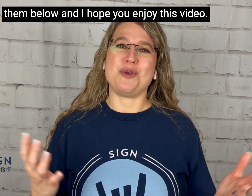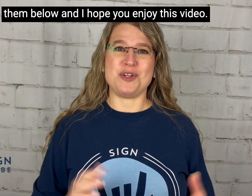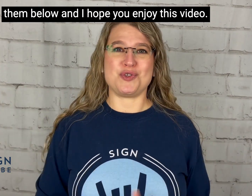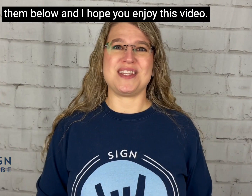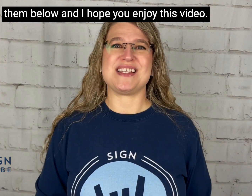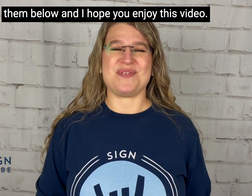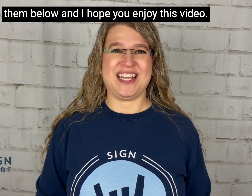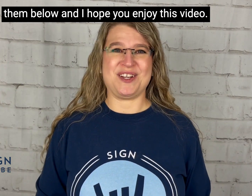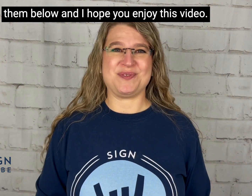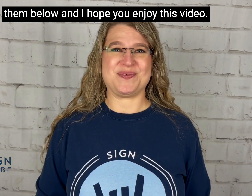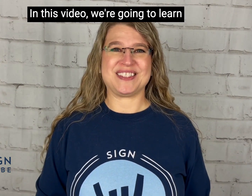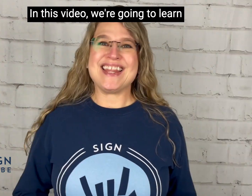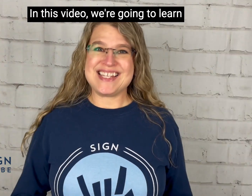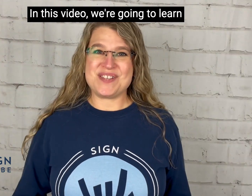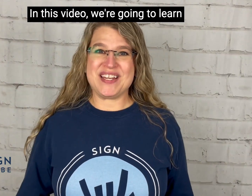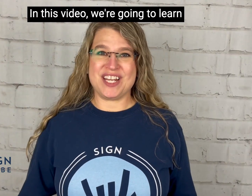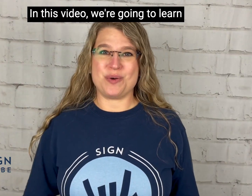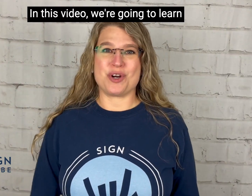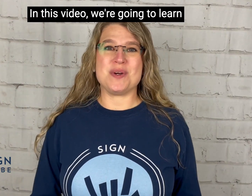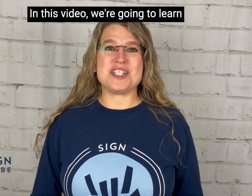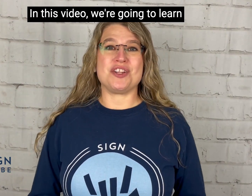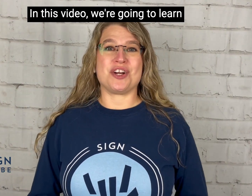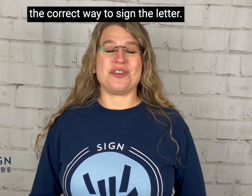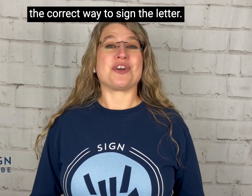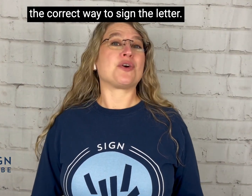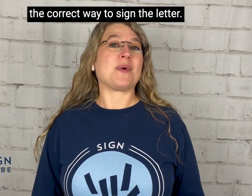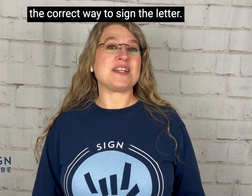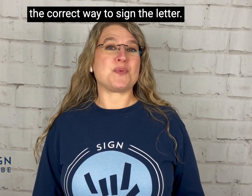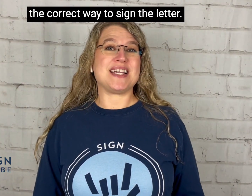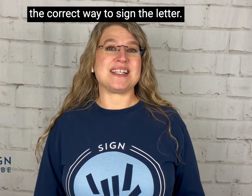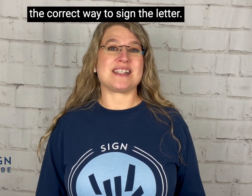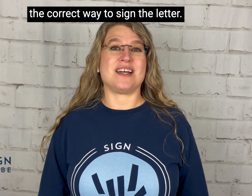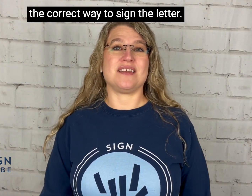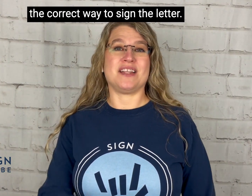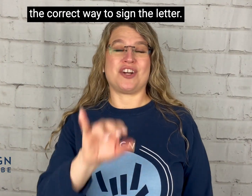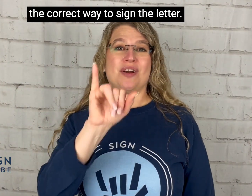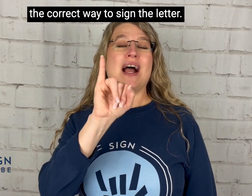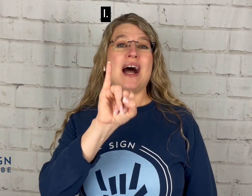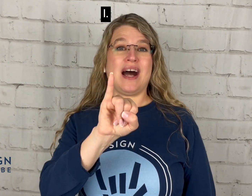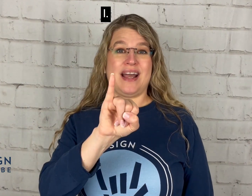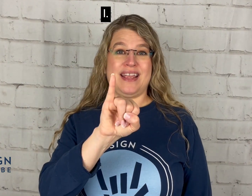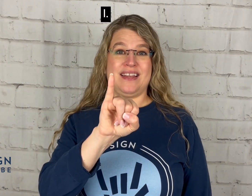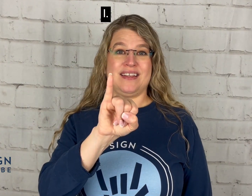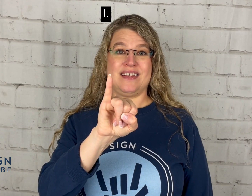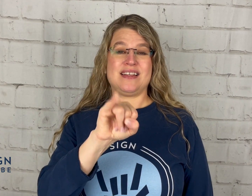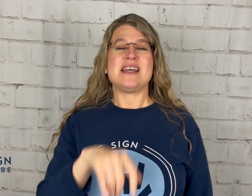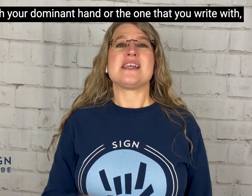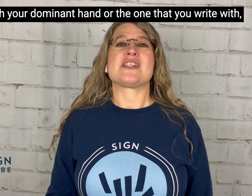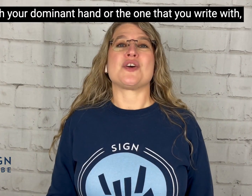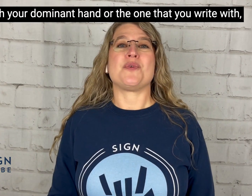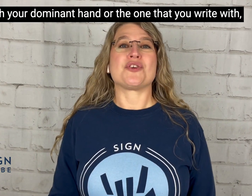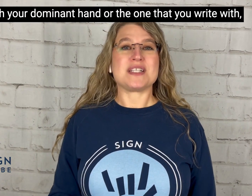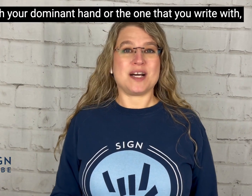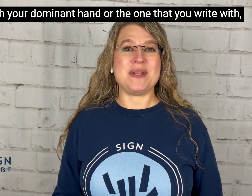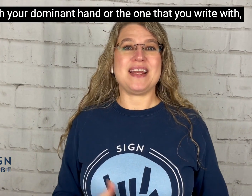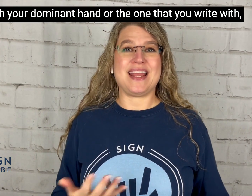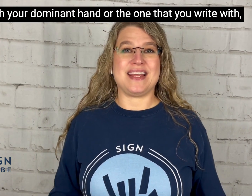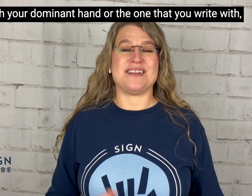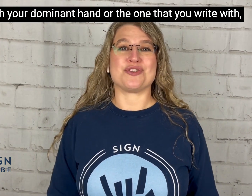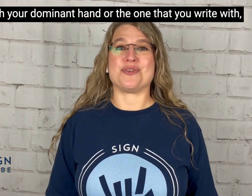enjoy this video. In this video, we're going to learn the correct way to sign the letter I. So with your dominant hand, or the one that